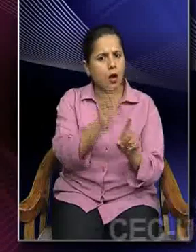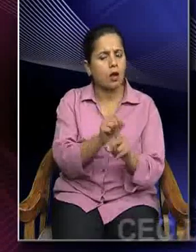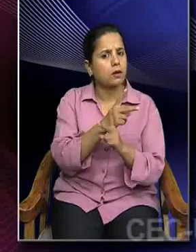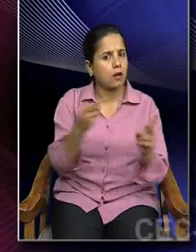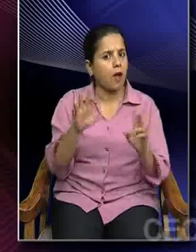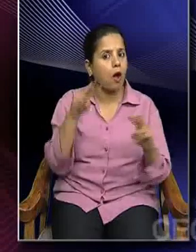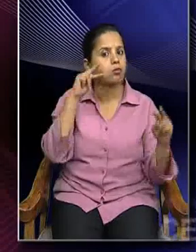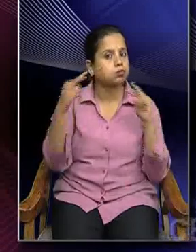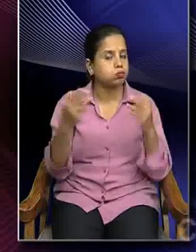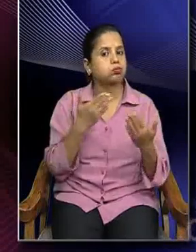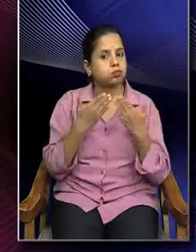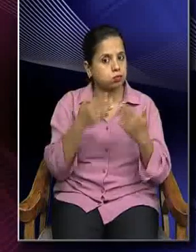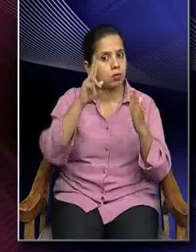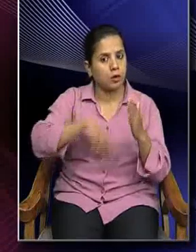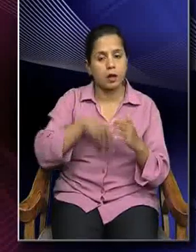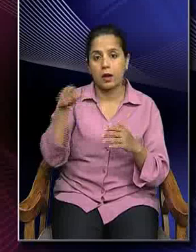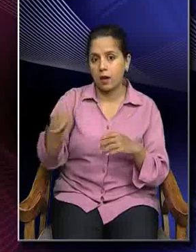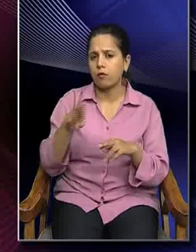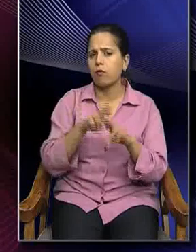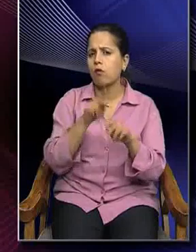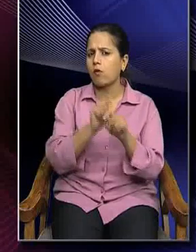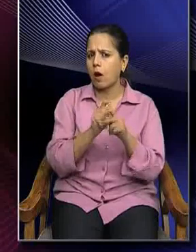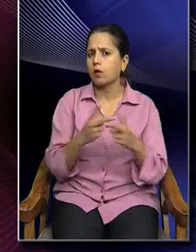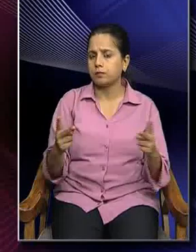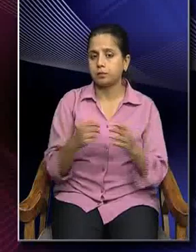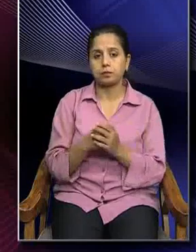Now, Durkheim was a functionalist.